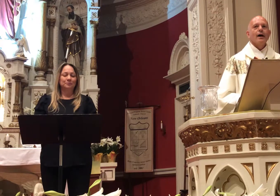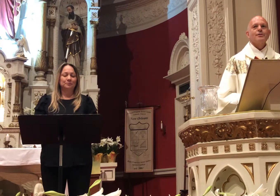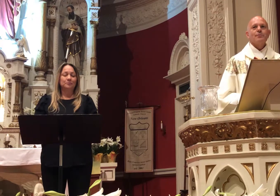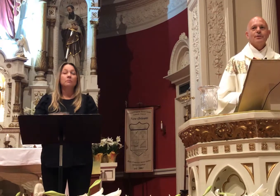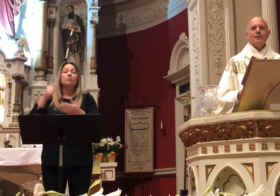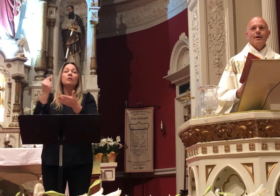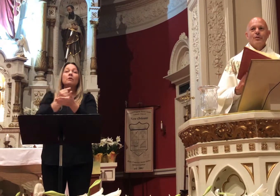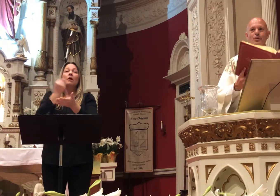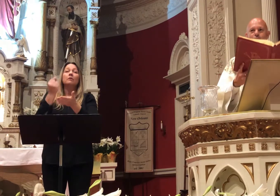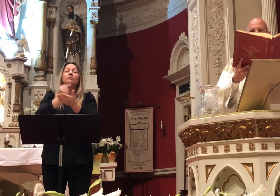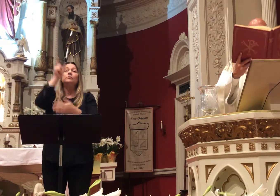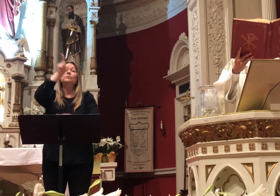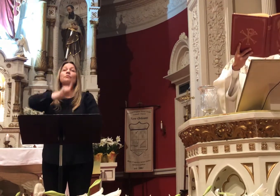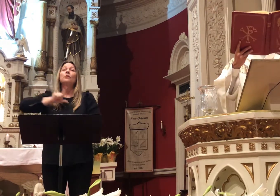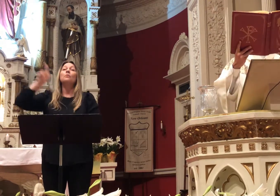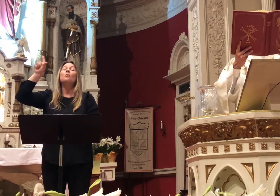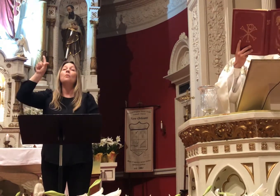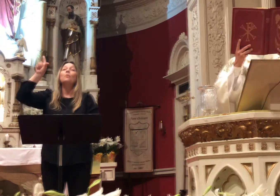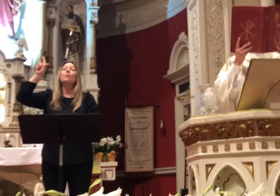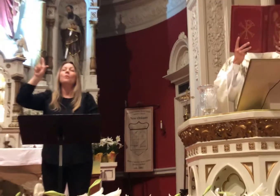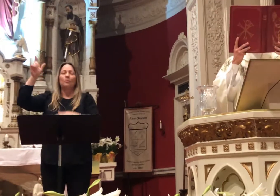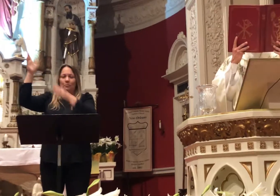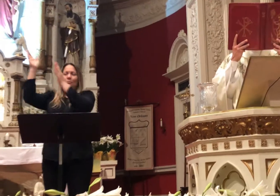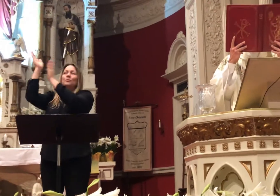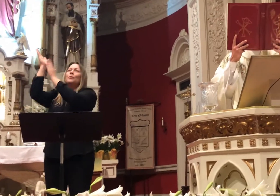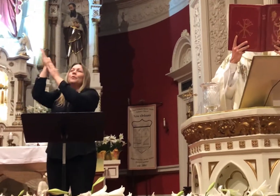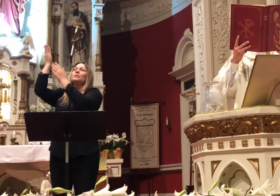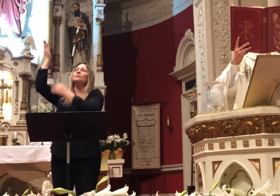The Gospel of the Lord.